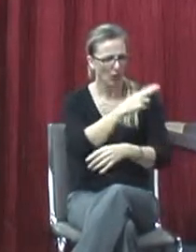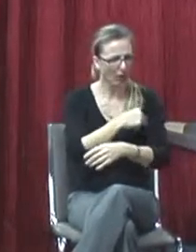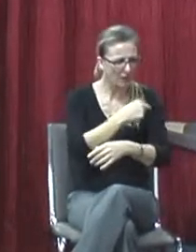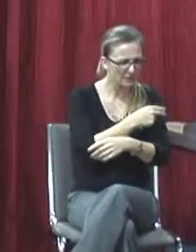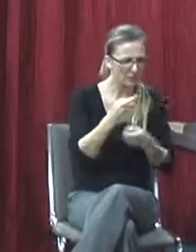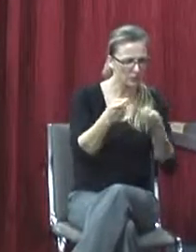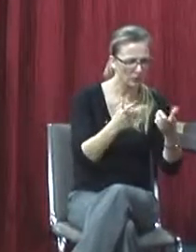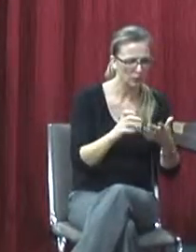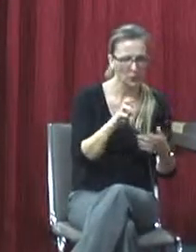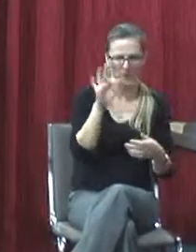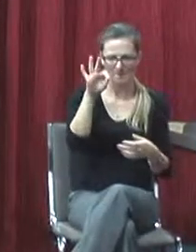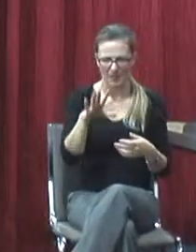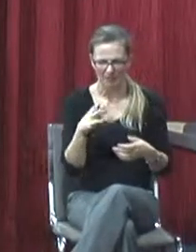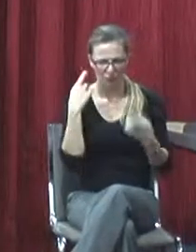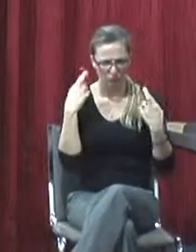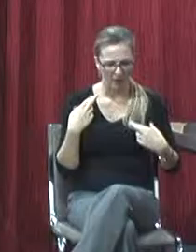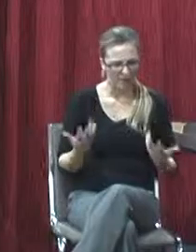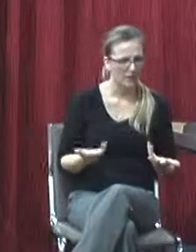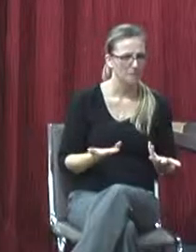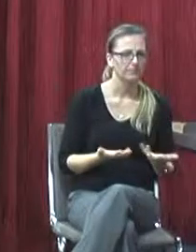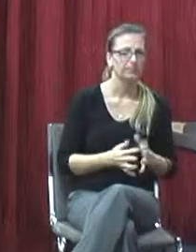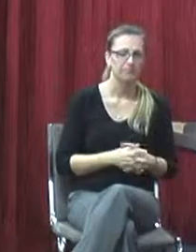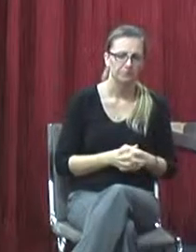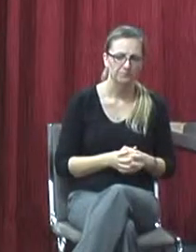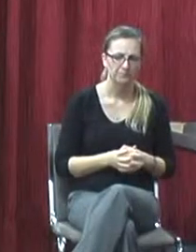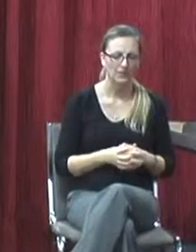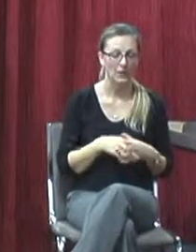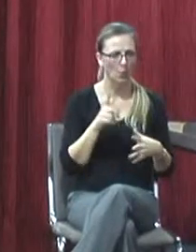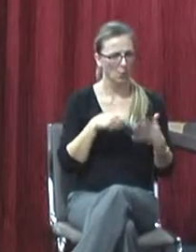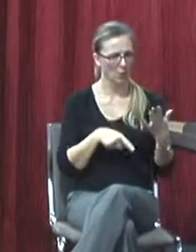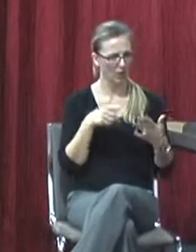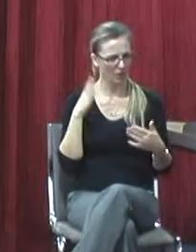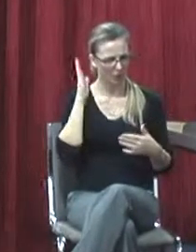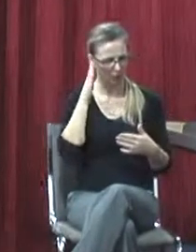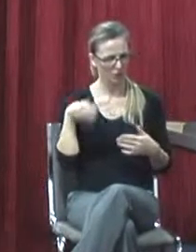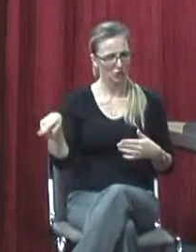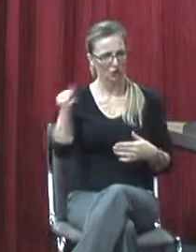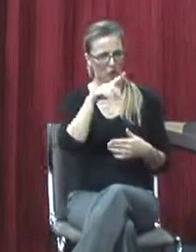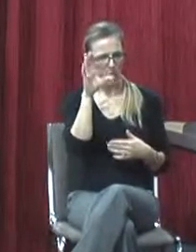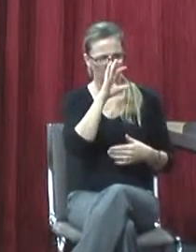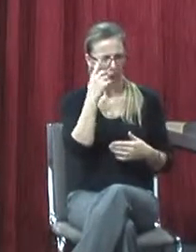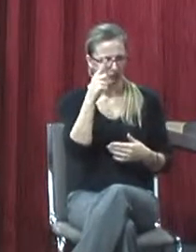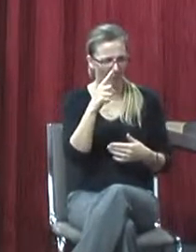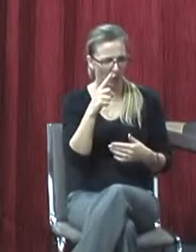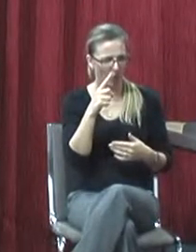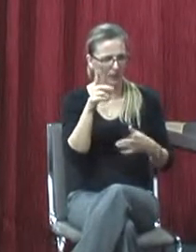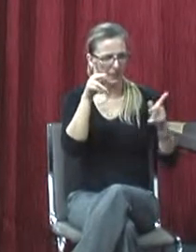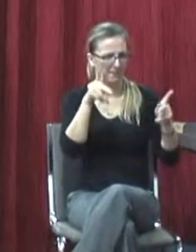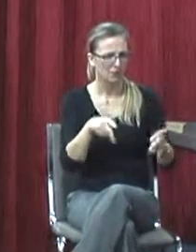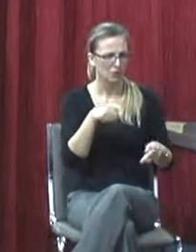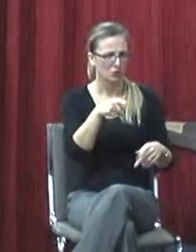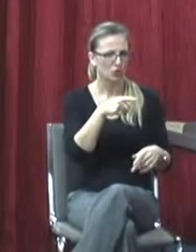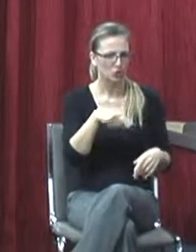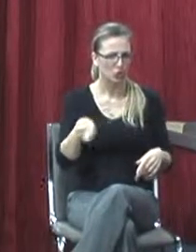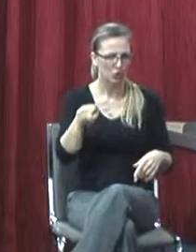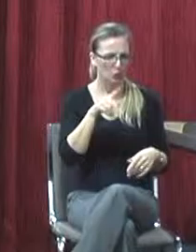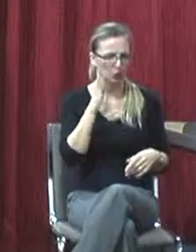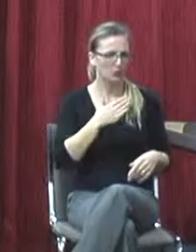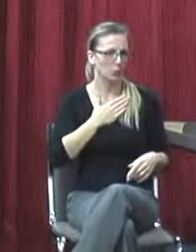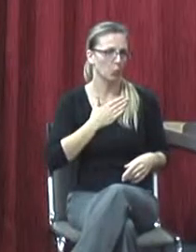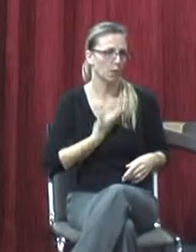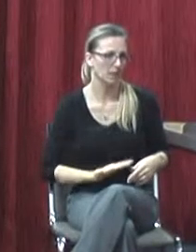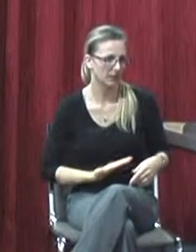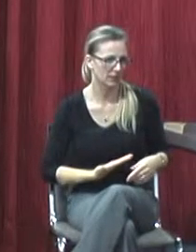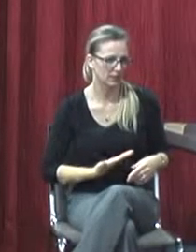or a pastor or a rabbi. What would you look for in a person whom you would be willing to put in charge of all